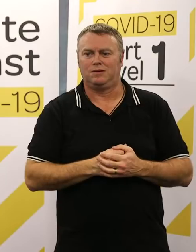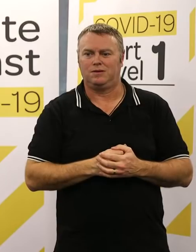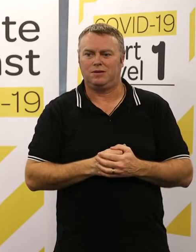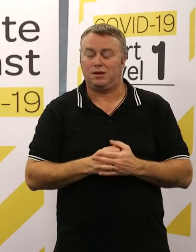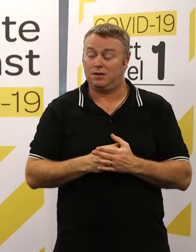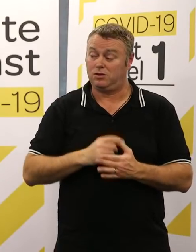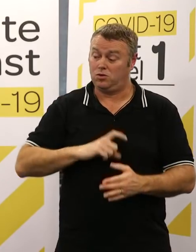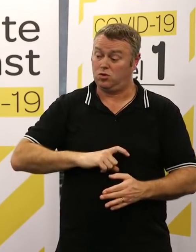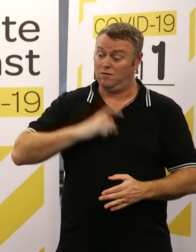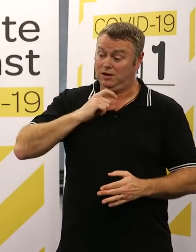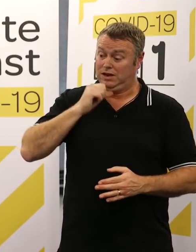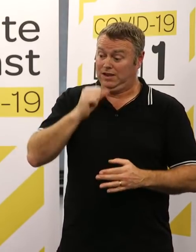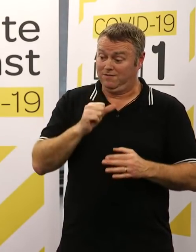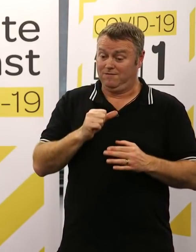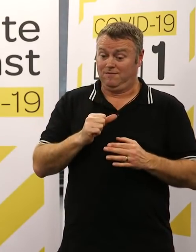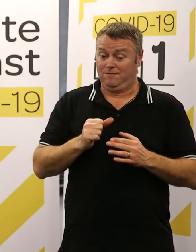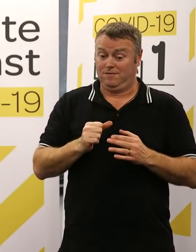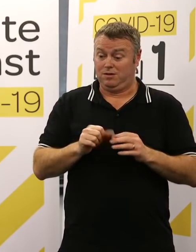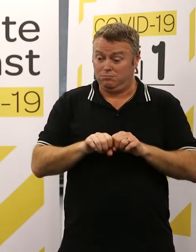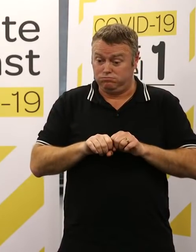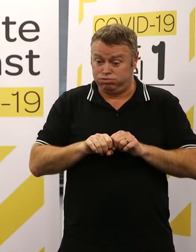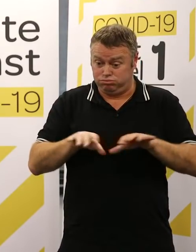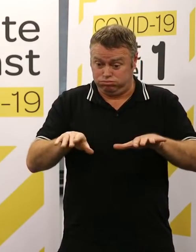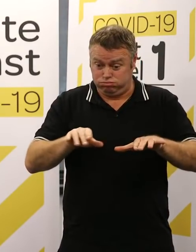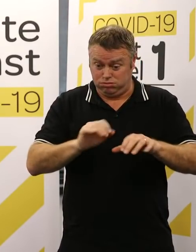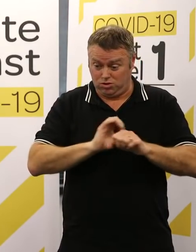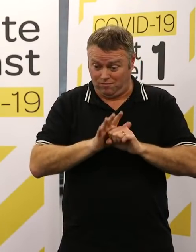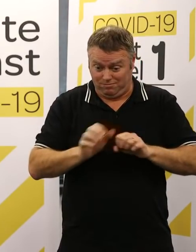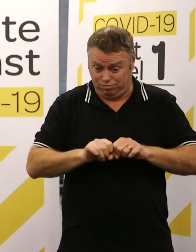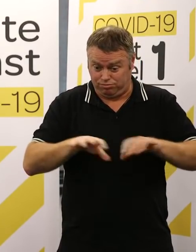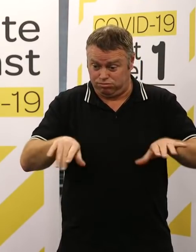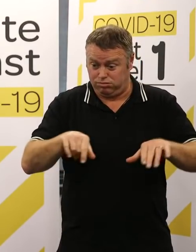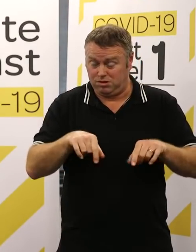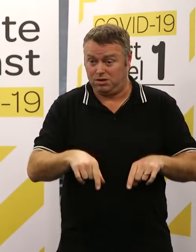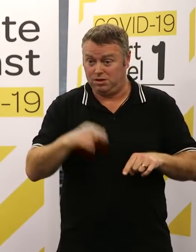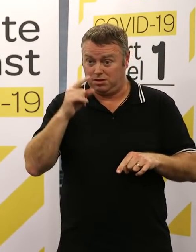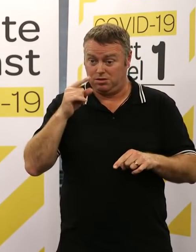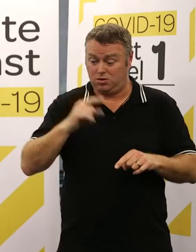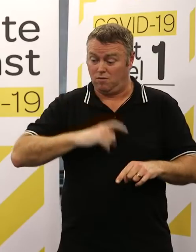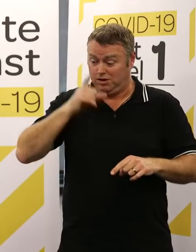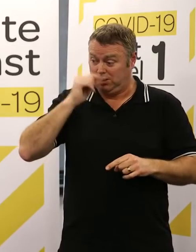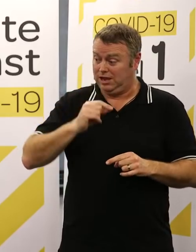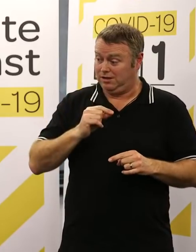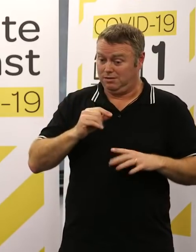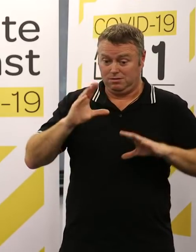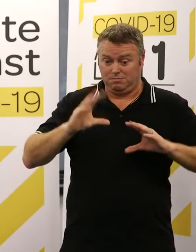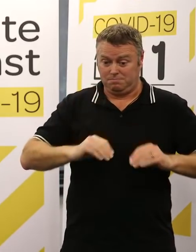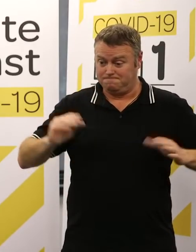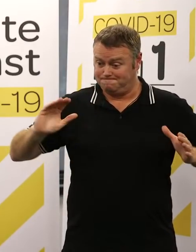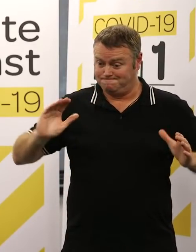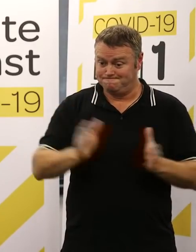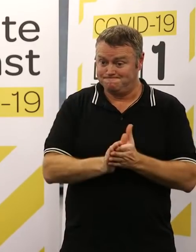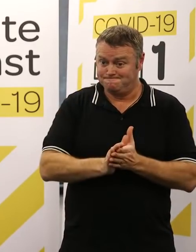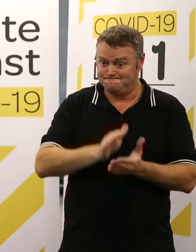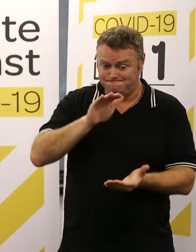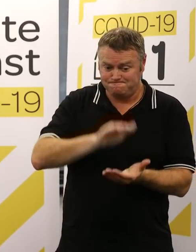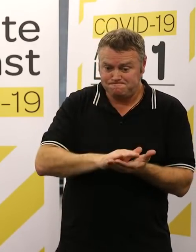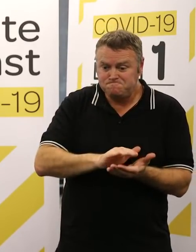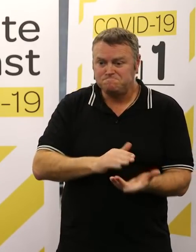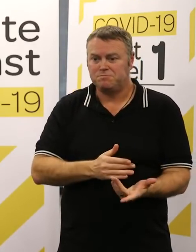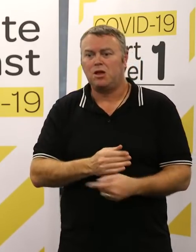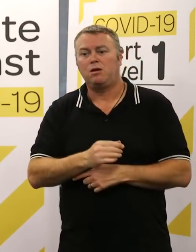you could stamp it out? Oh, very confident. We've done it once, yes, with the assistance of a lockdown.